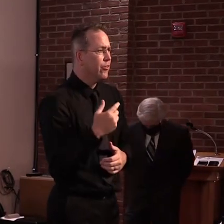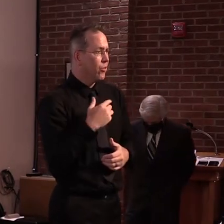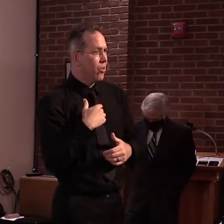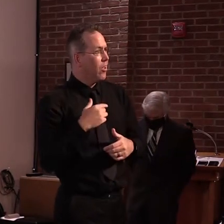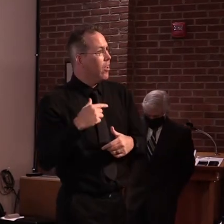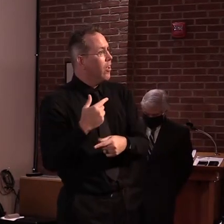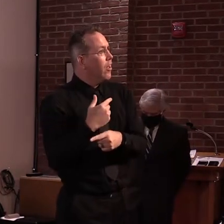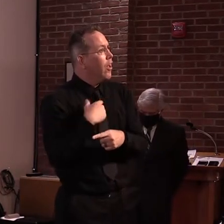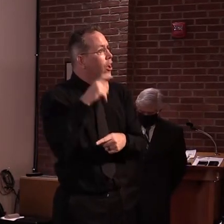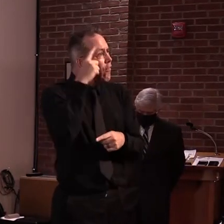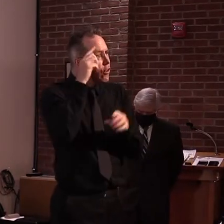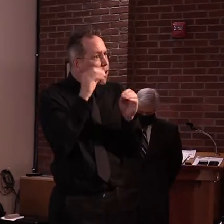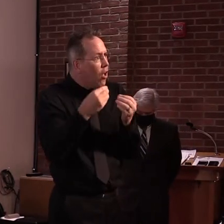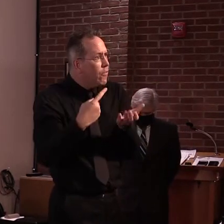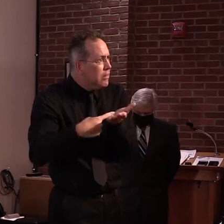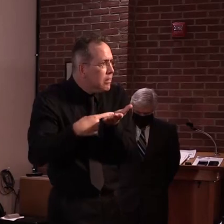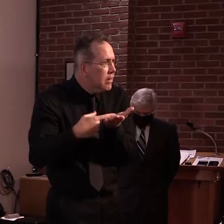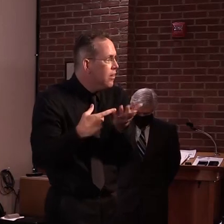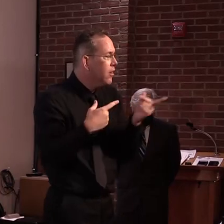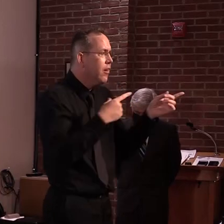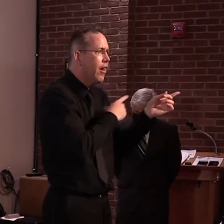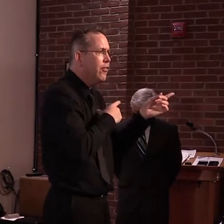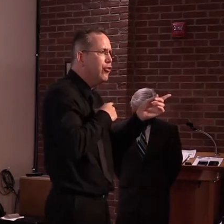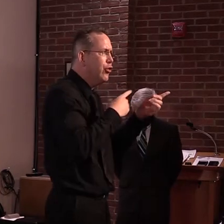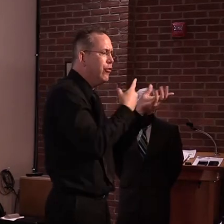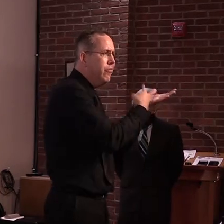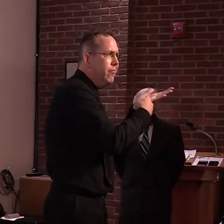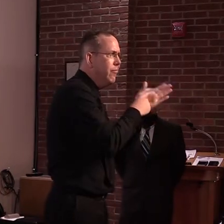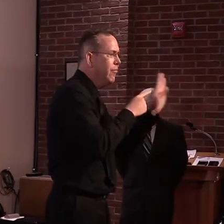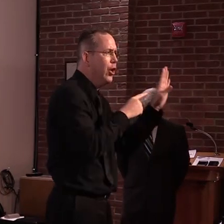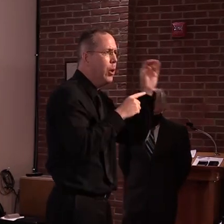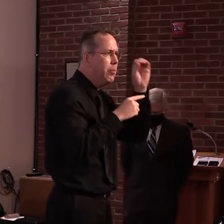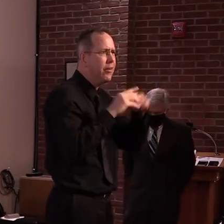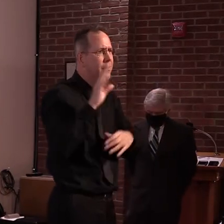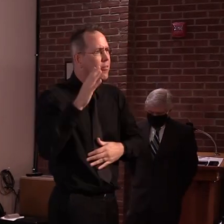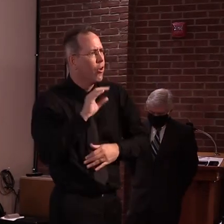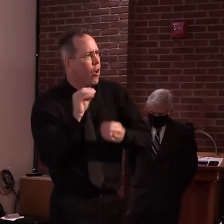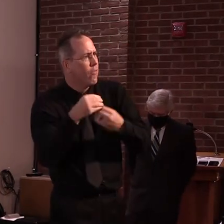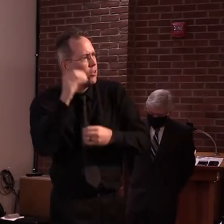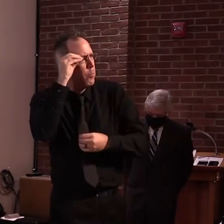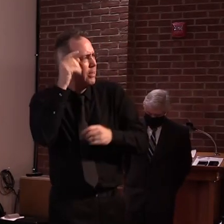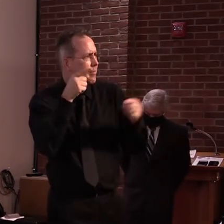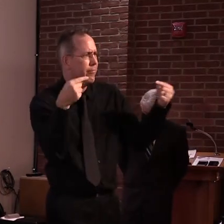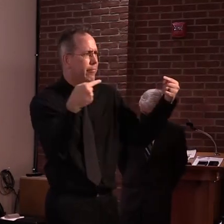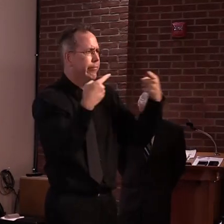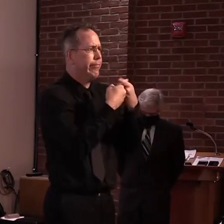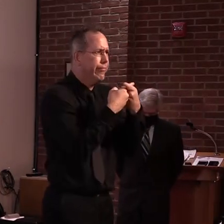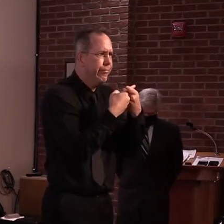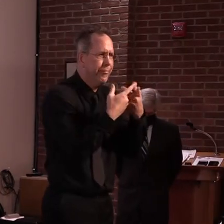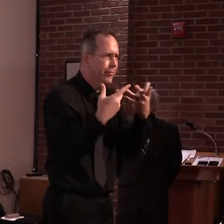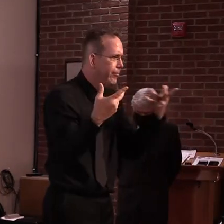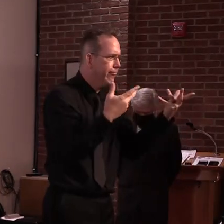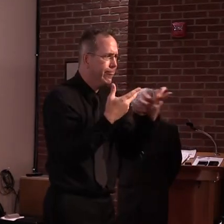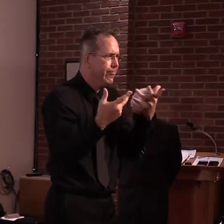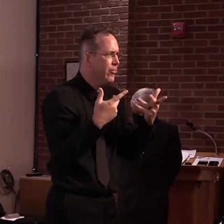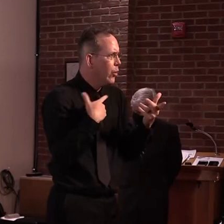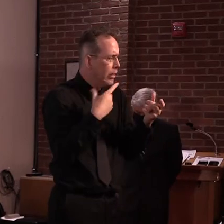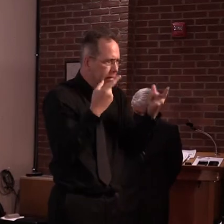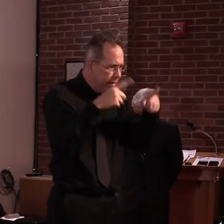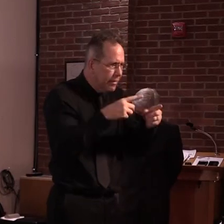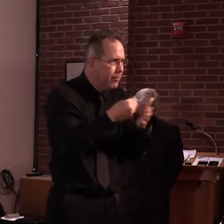help. This is about injecting liquidity into the economy, the flow of funds. It is about rebuilding the structure of the